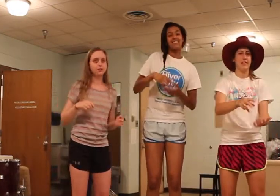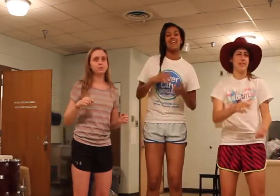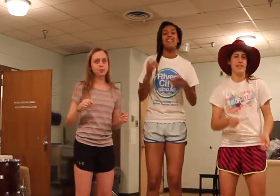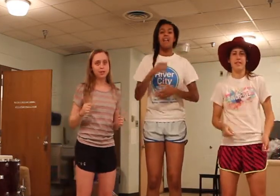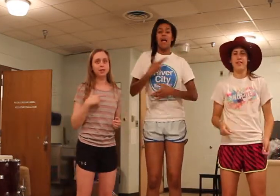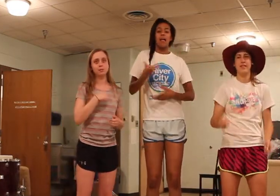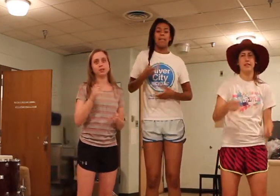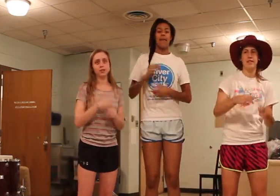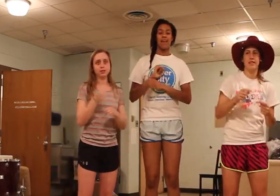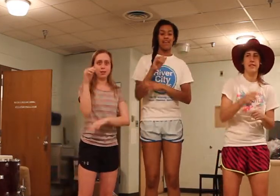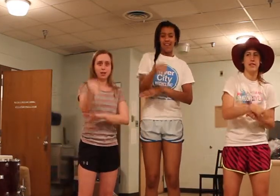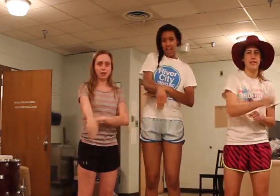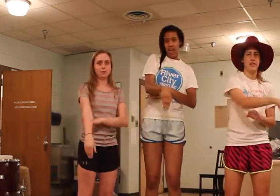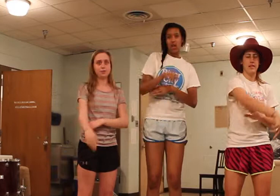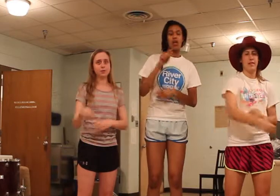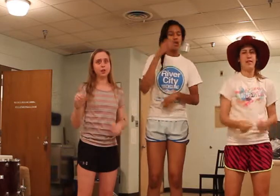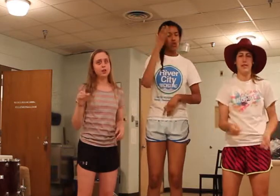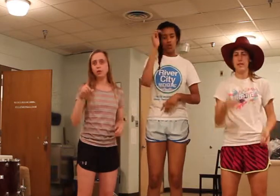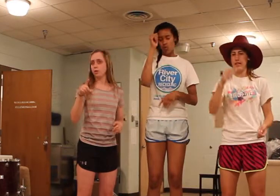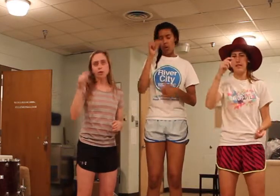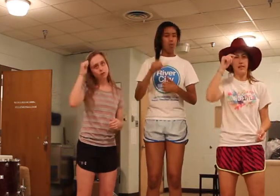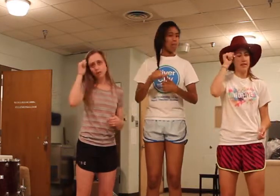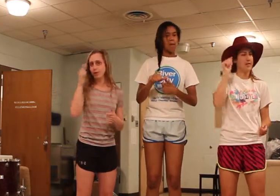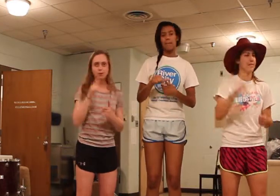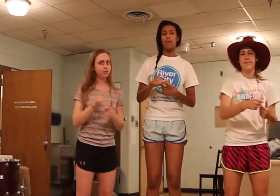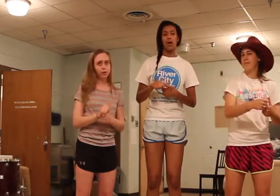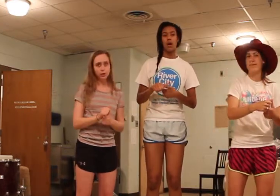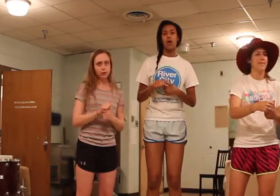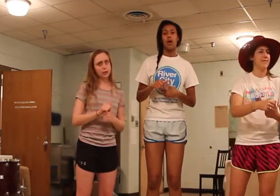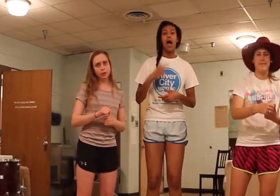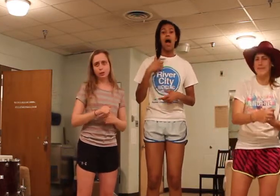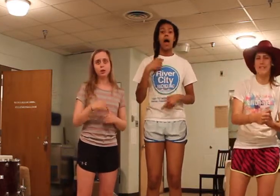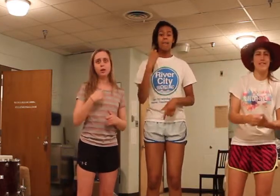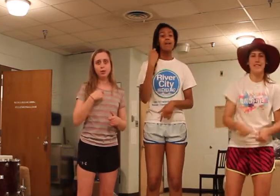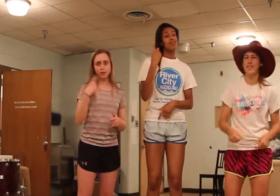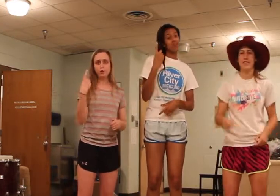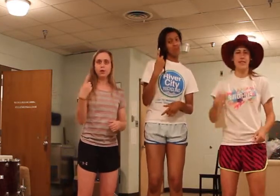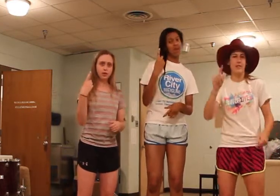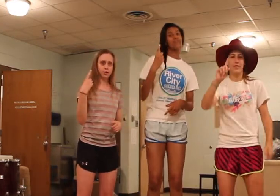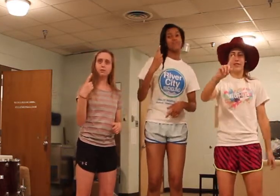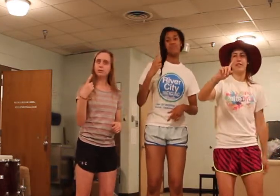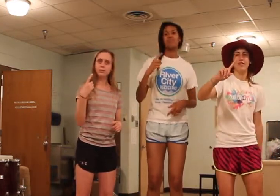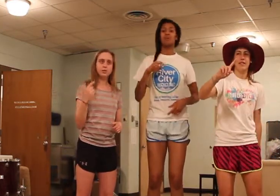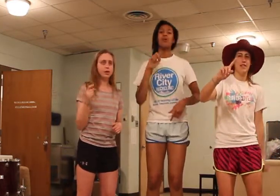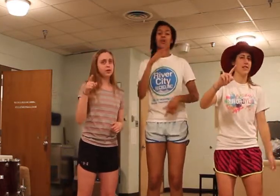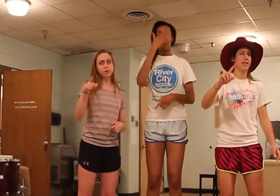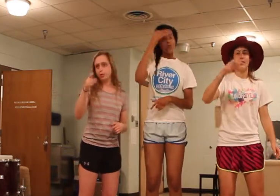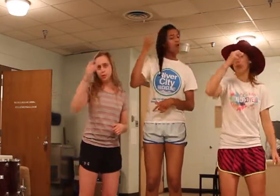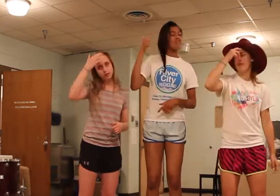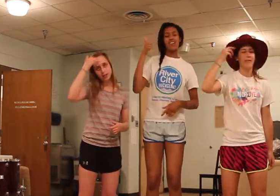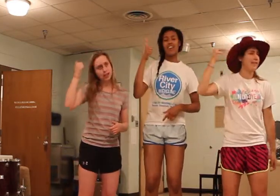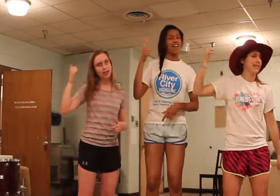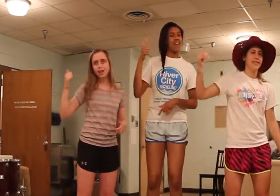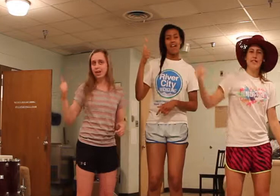Let's make a night, you won't remember I'll be the one, you won't forget